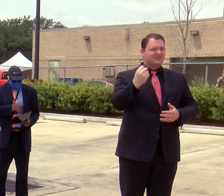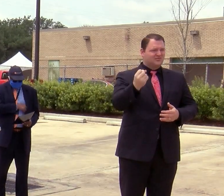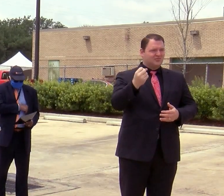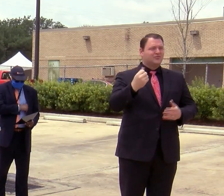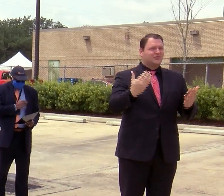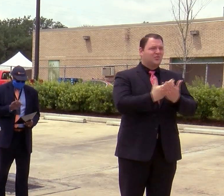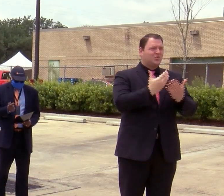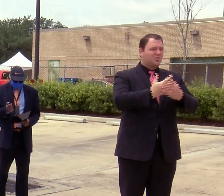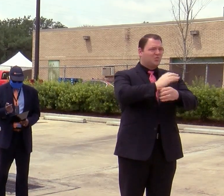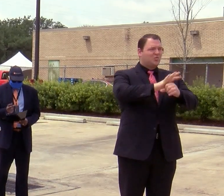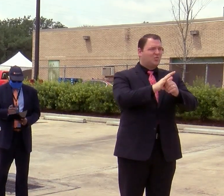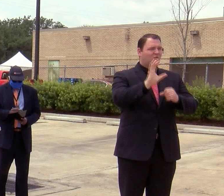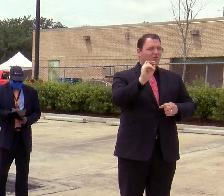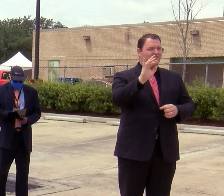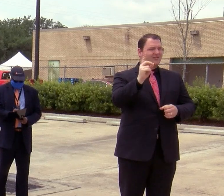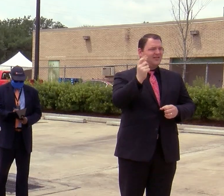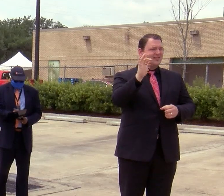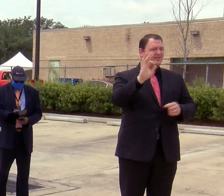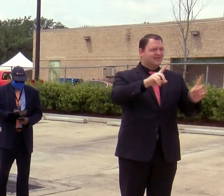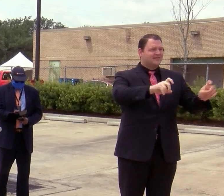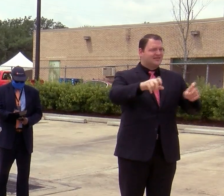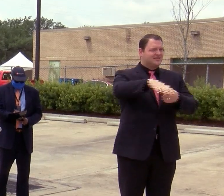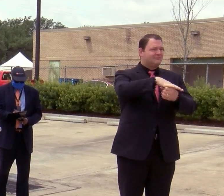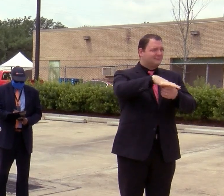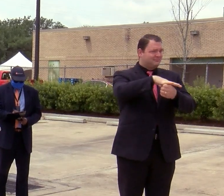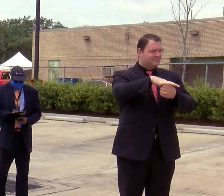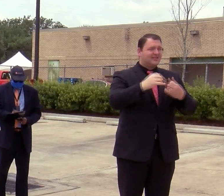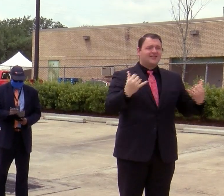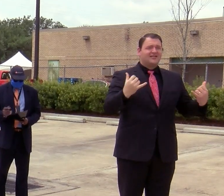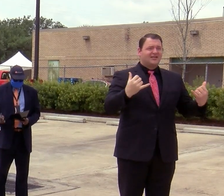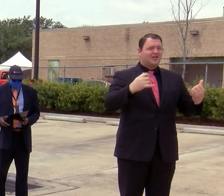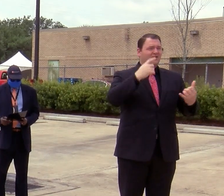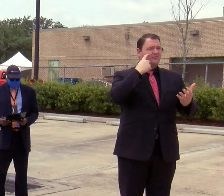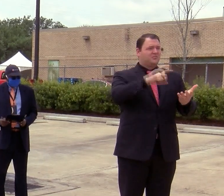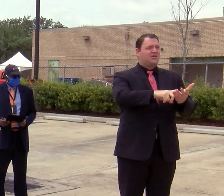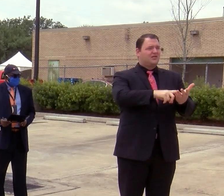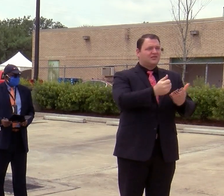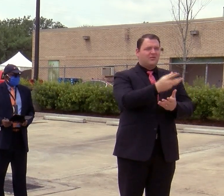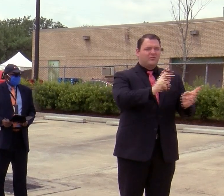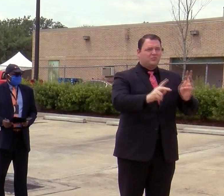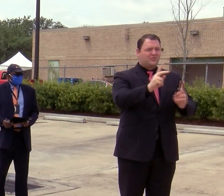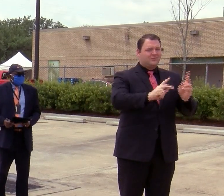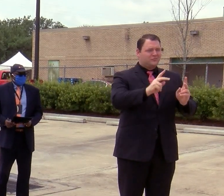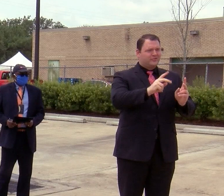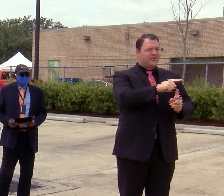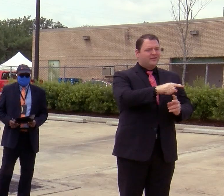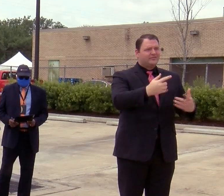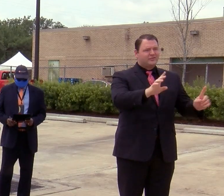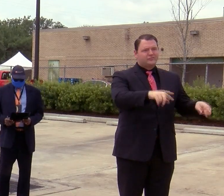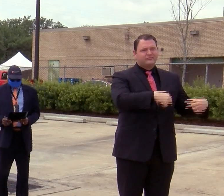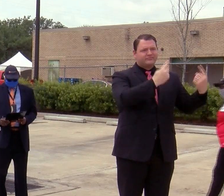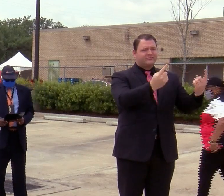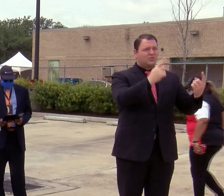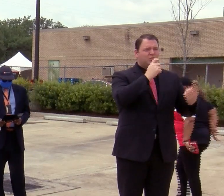testing site. I want to start off by acknowledging a few people from the very beginning. Of course, we have Congressman Al Green